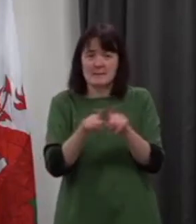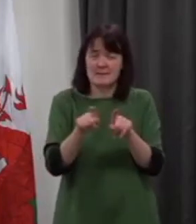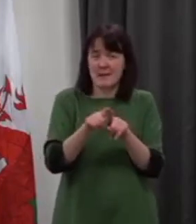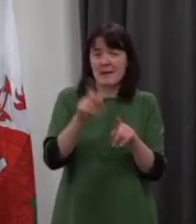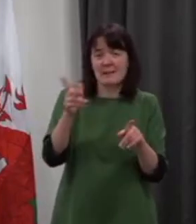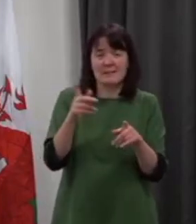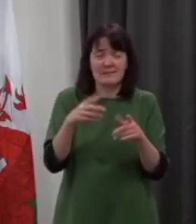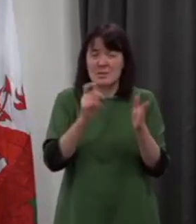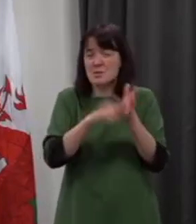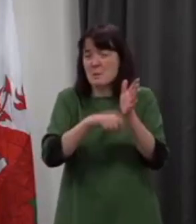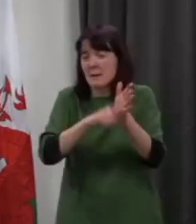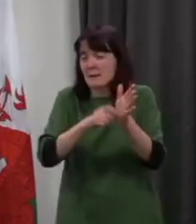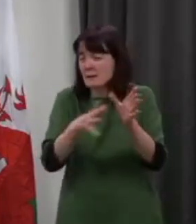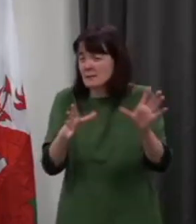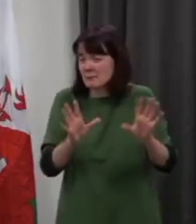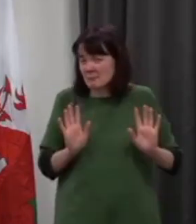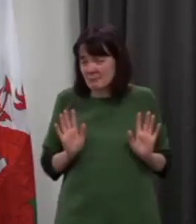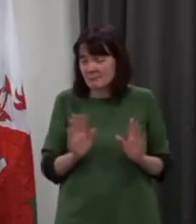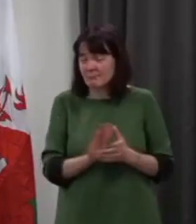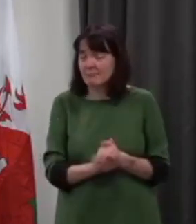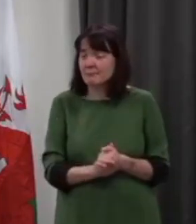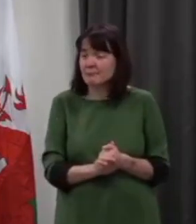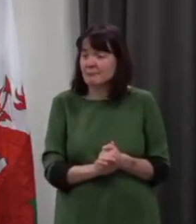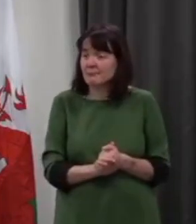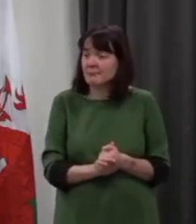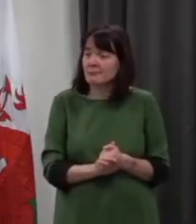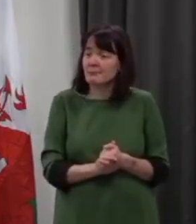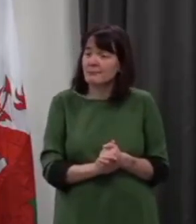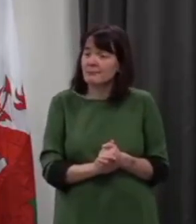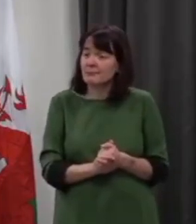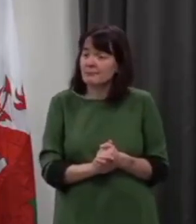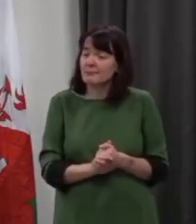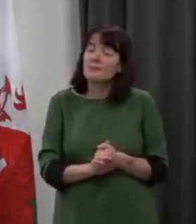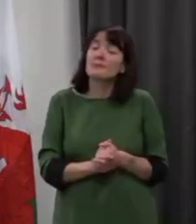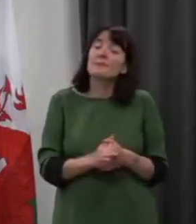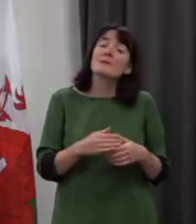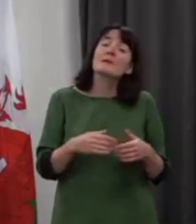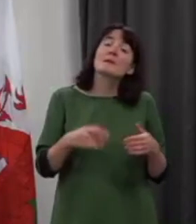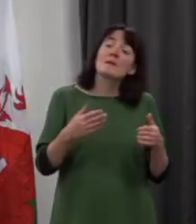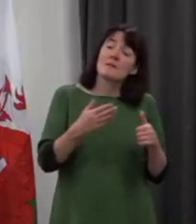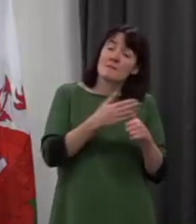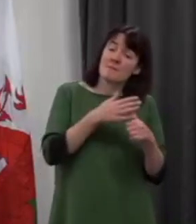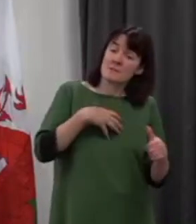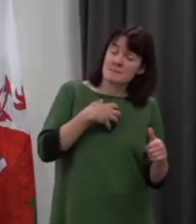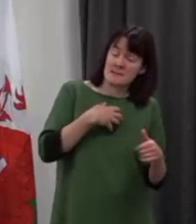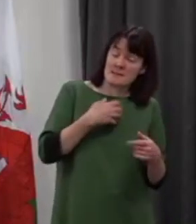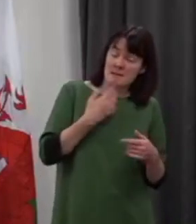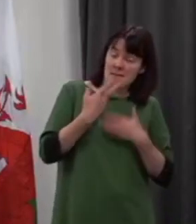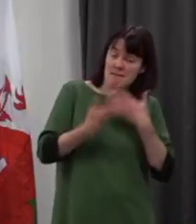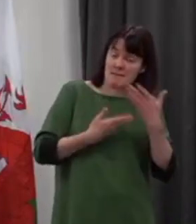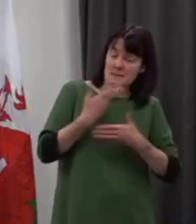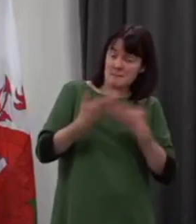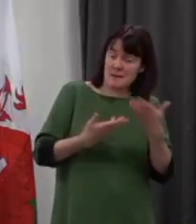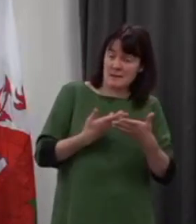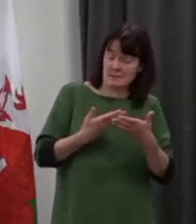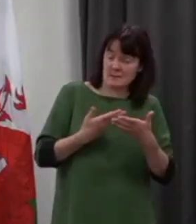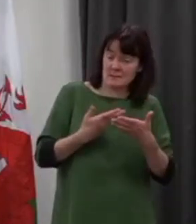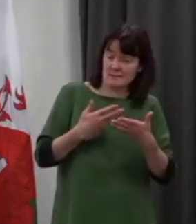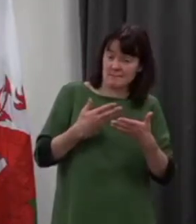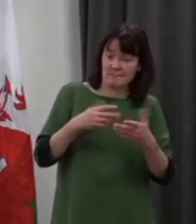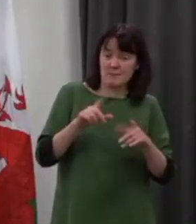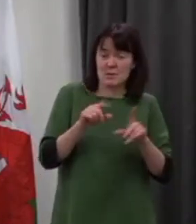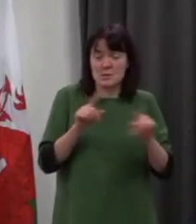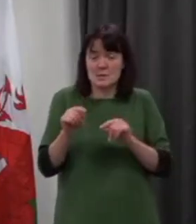As the First Minister has explained, a choice was made about those very large businesses and their ability to survive, and